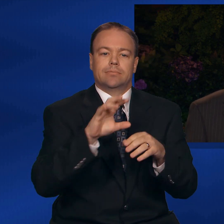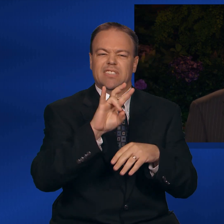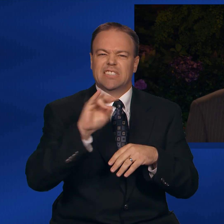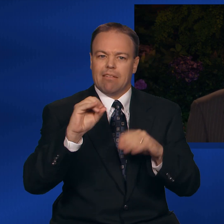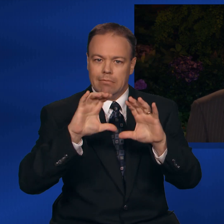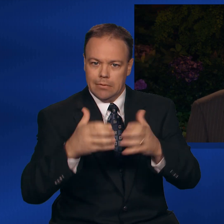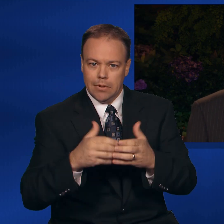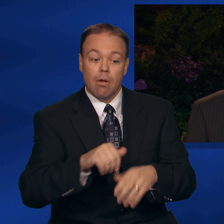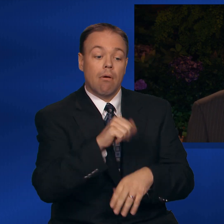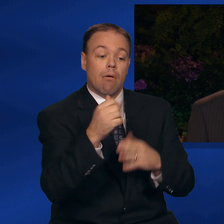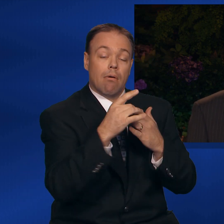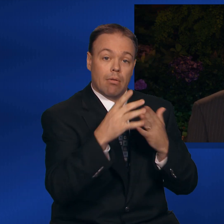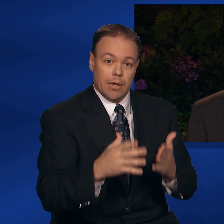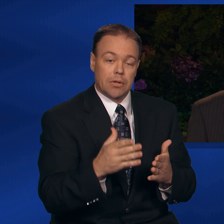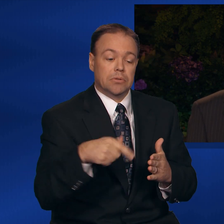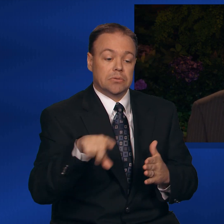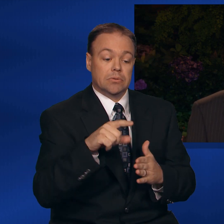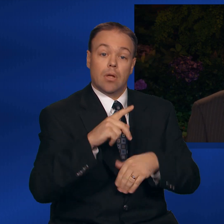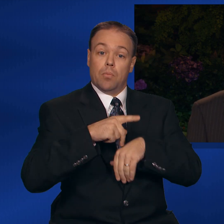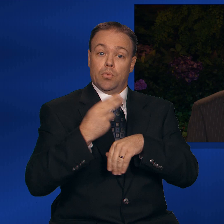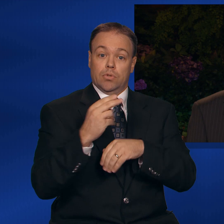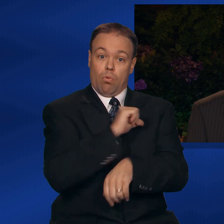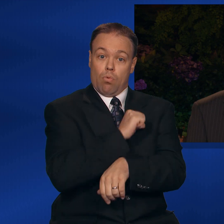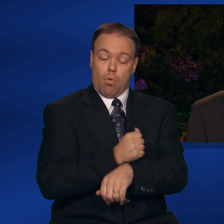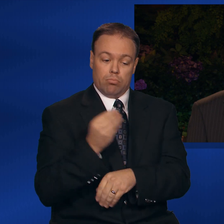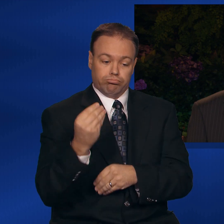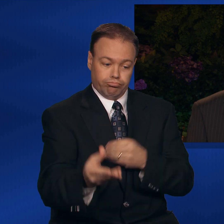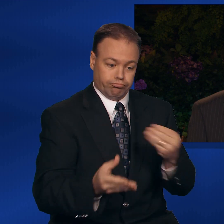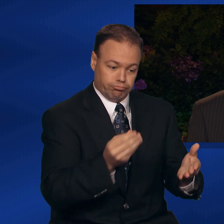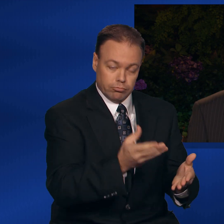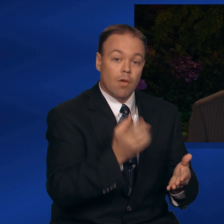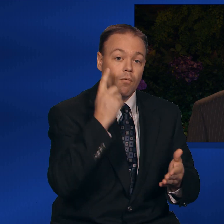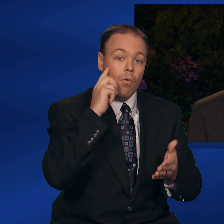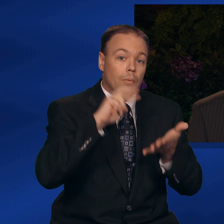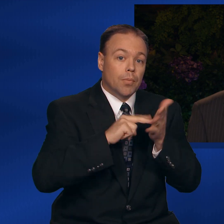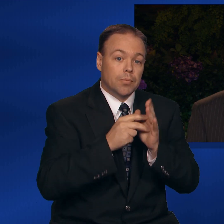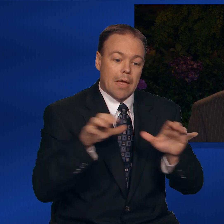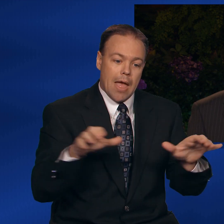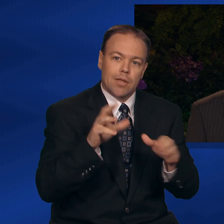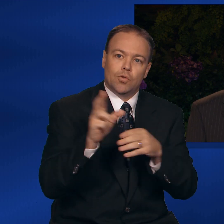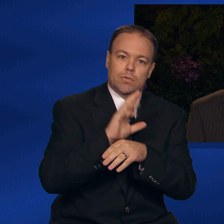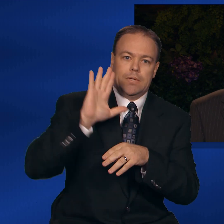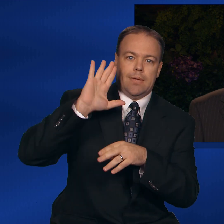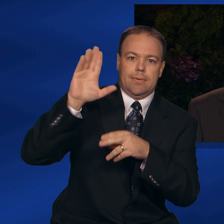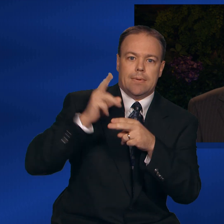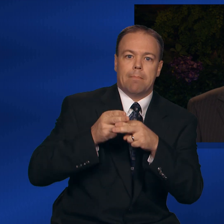leaders, to whom he gave priesthood authority to act in his name.